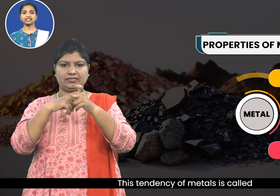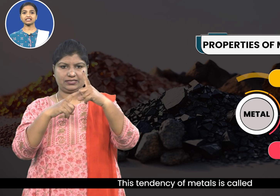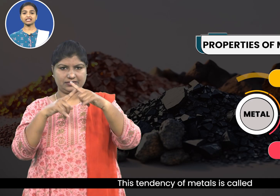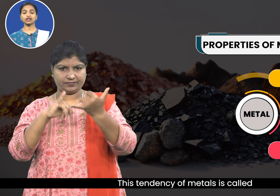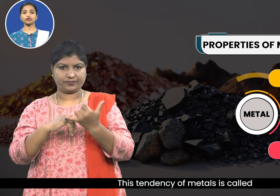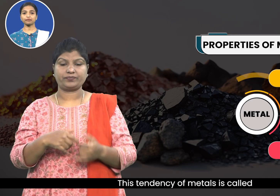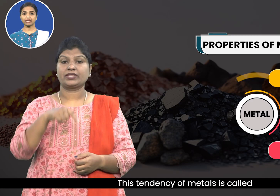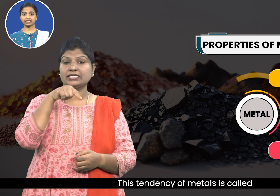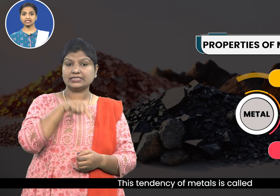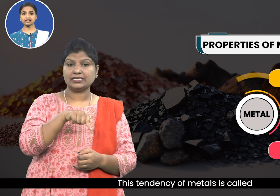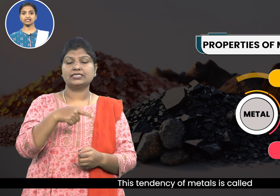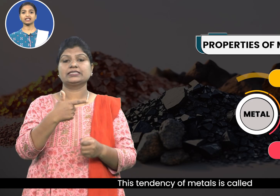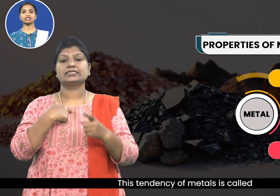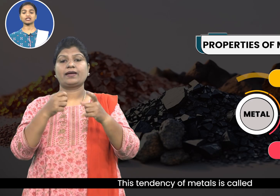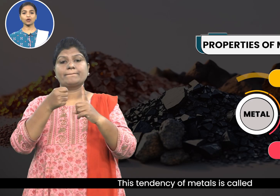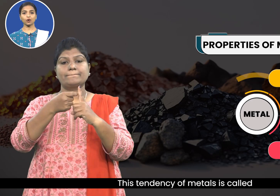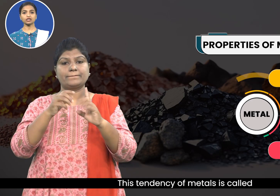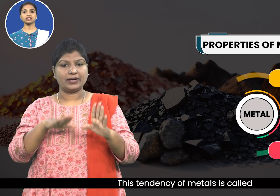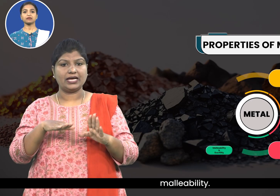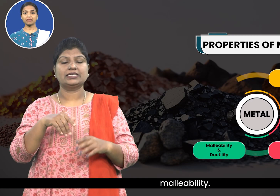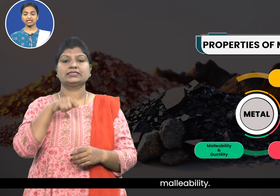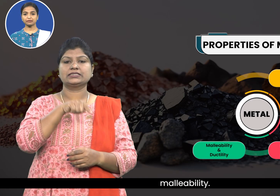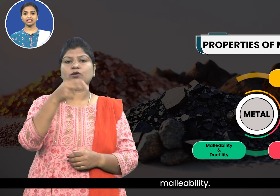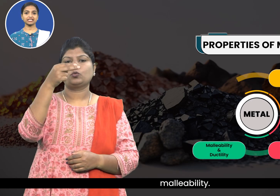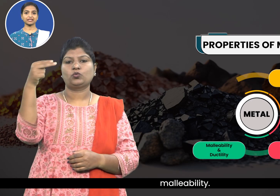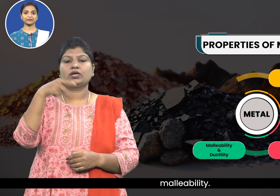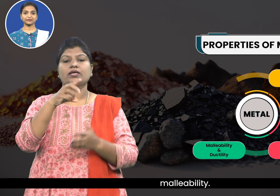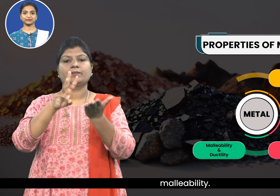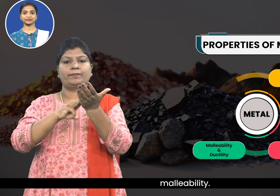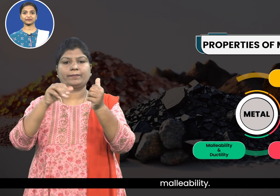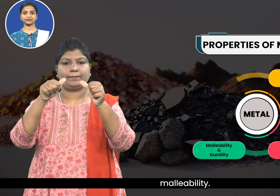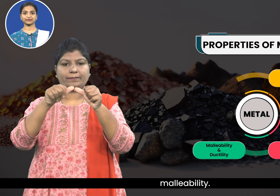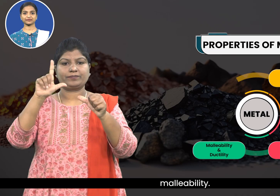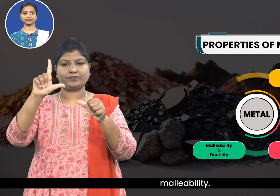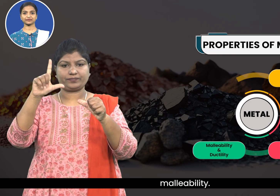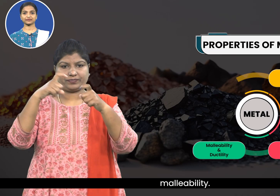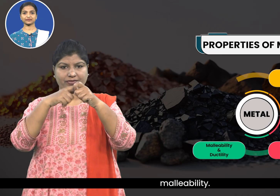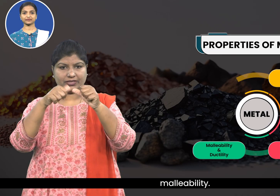This tendency of metals is called malleability.